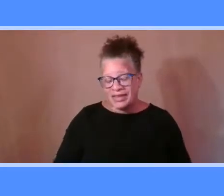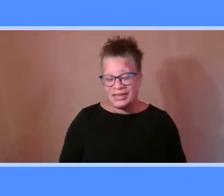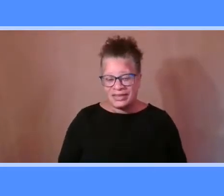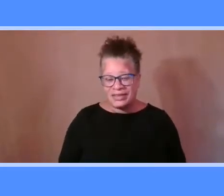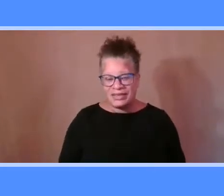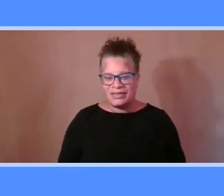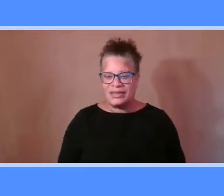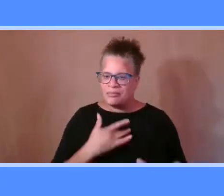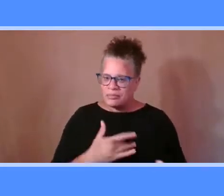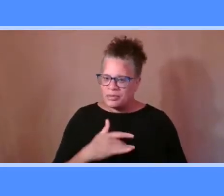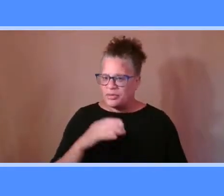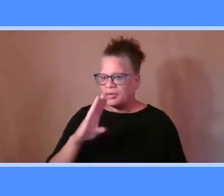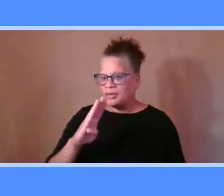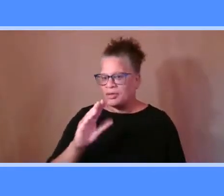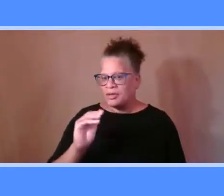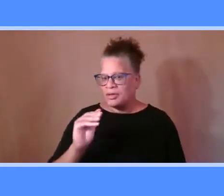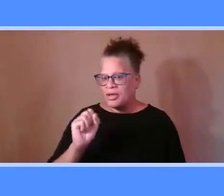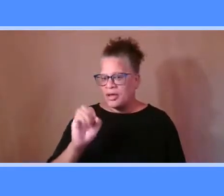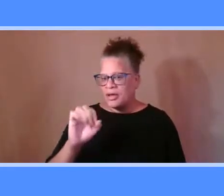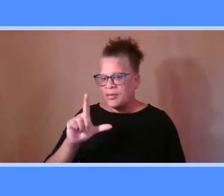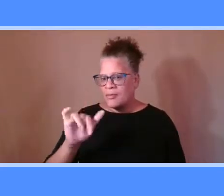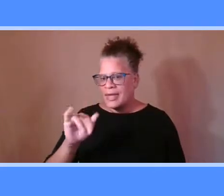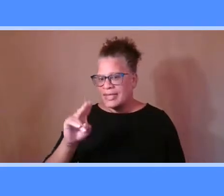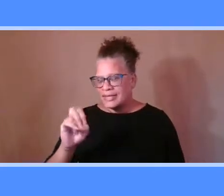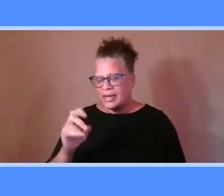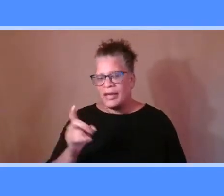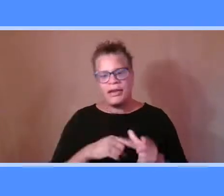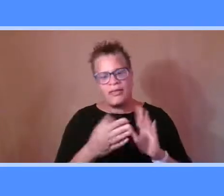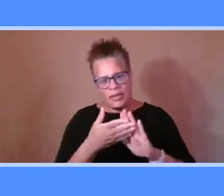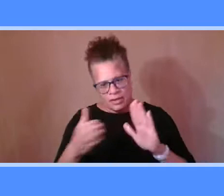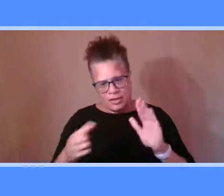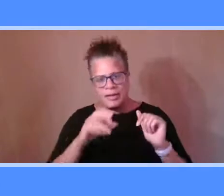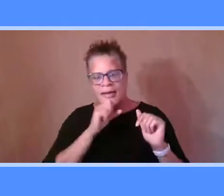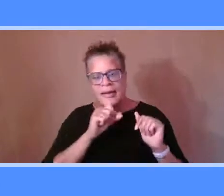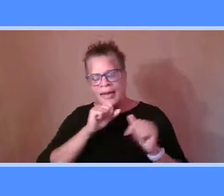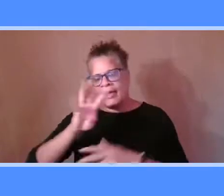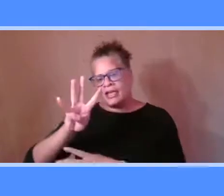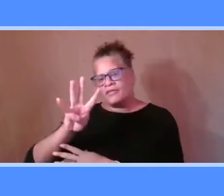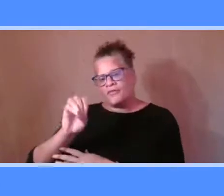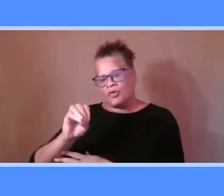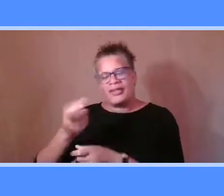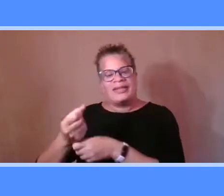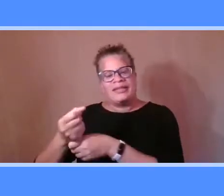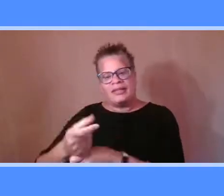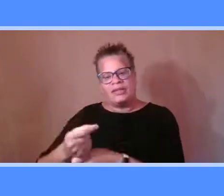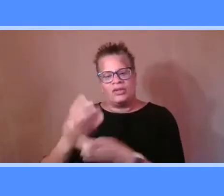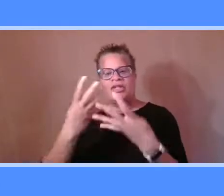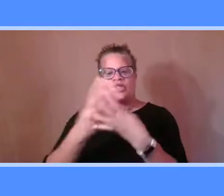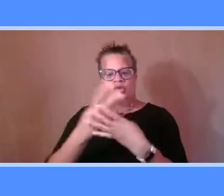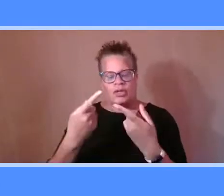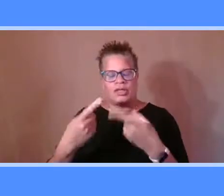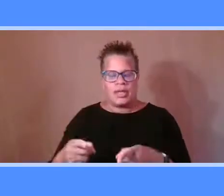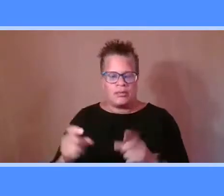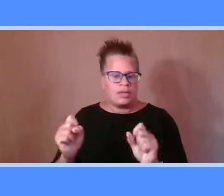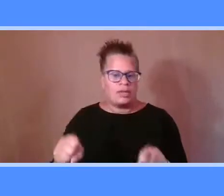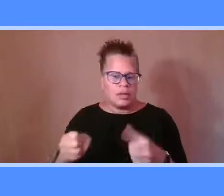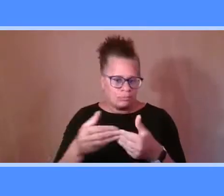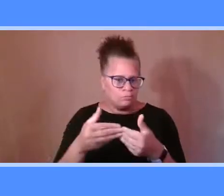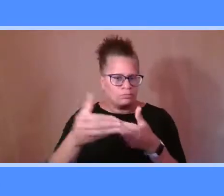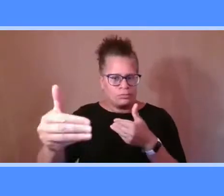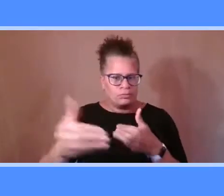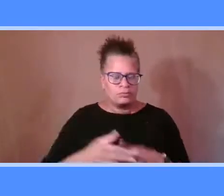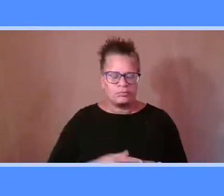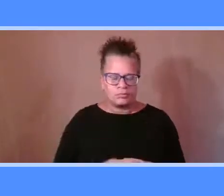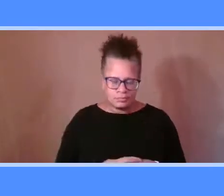as a baseline, and then starting at age 40, you can have yearly screenings. When